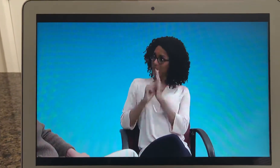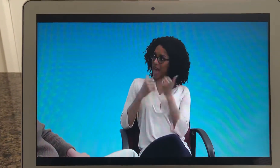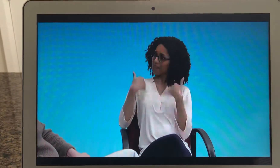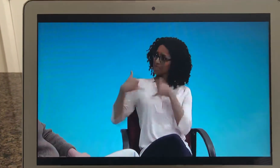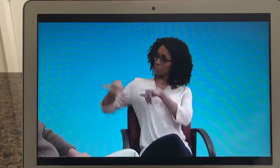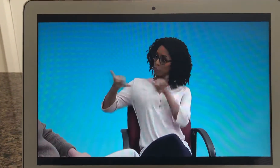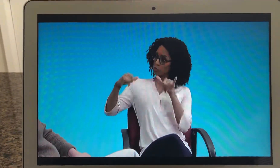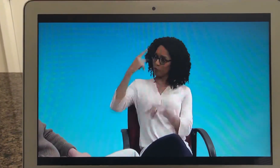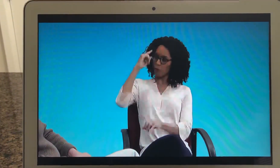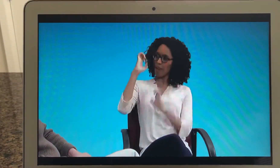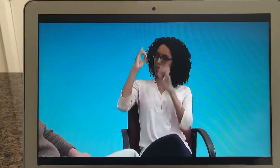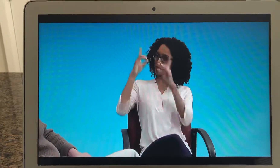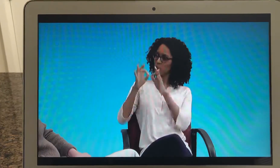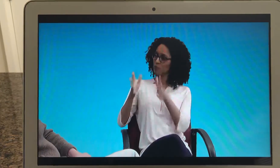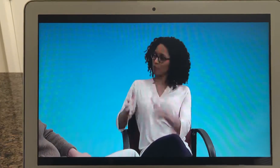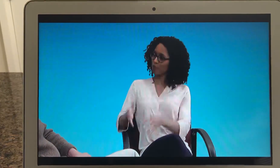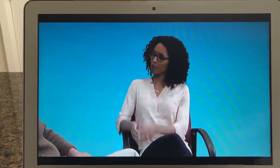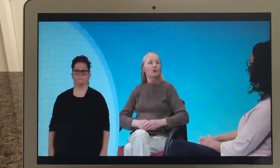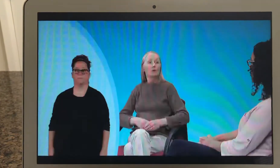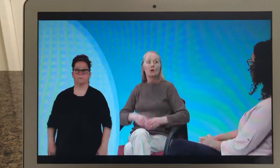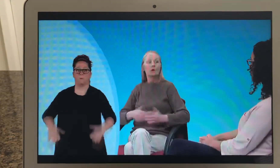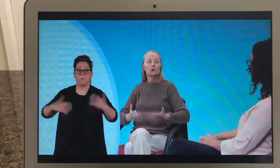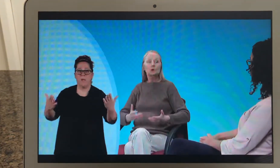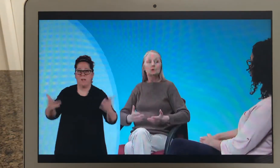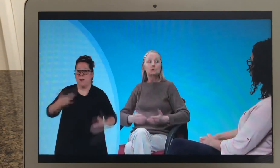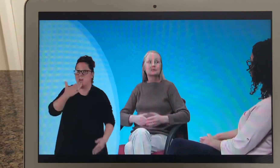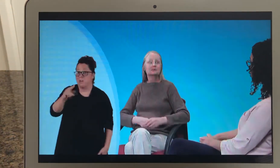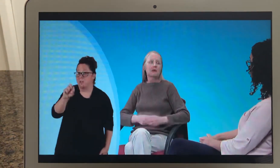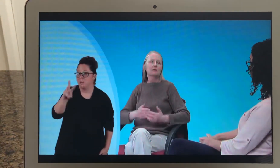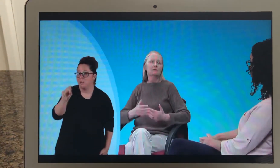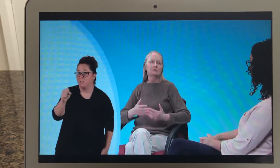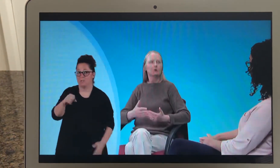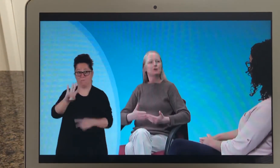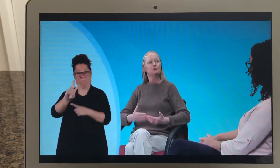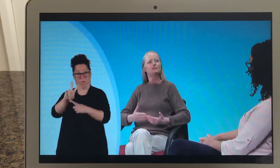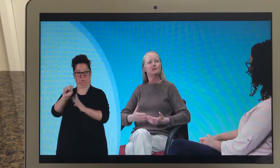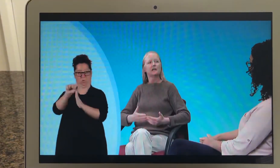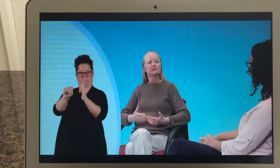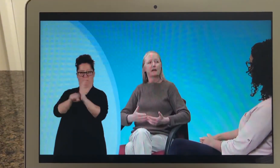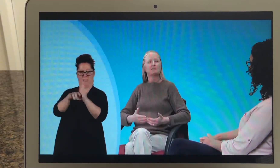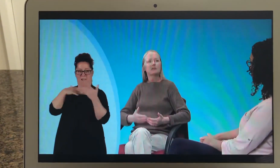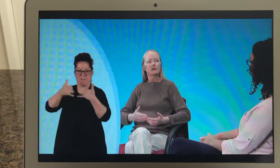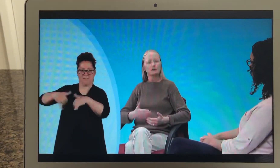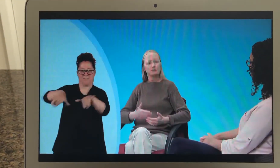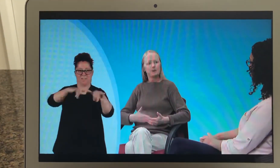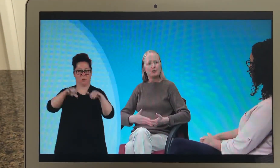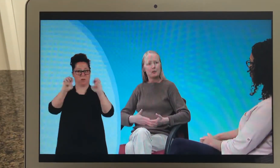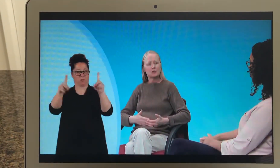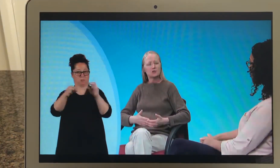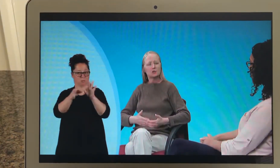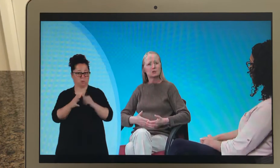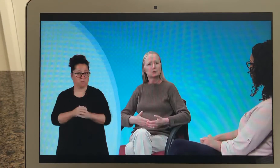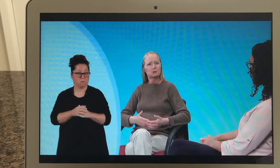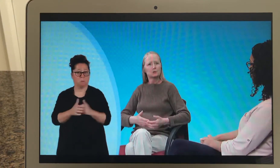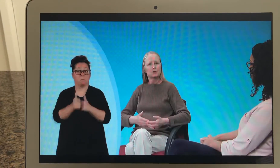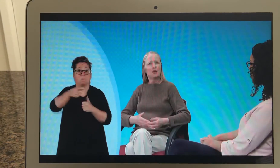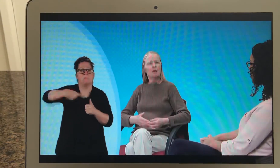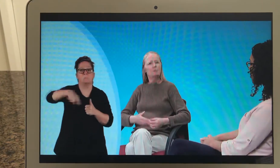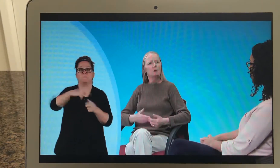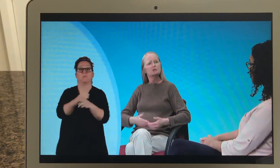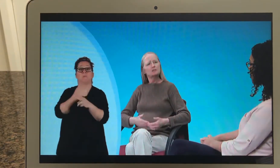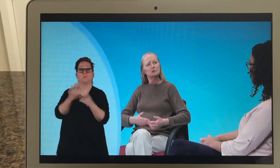So all of the states have the same qualities for the interpreters? Well, they're not the